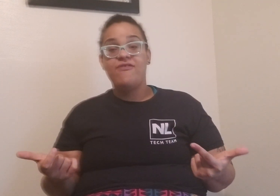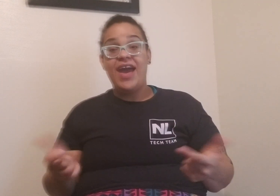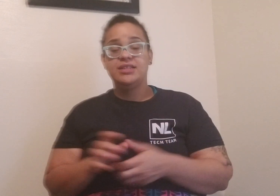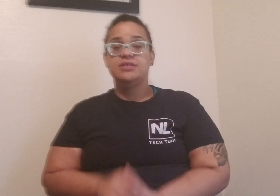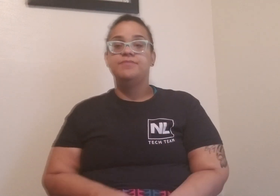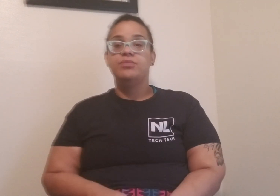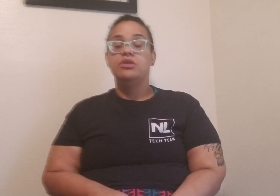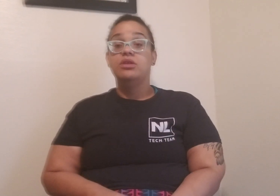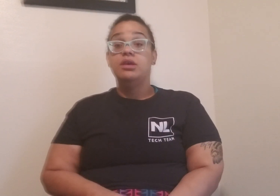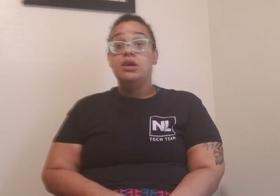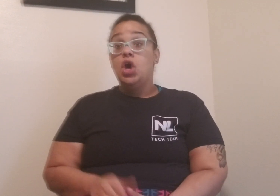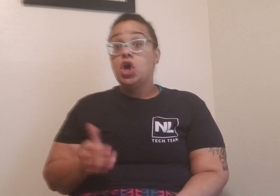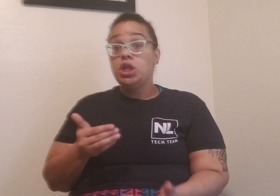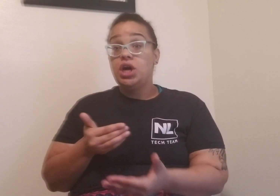fat. Close,